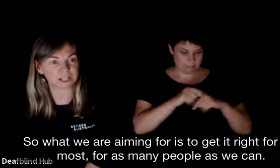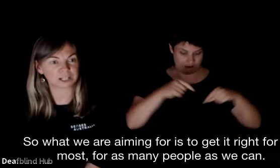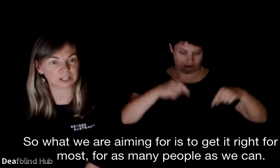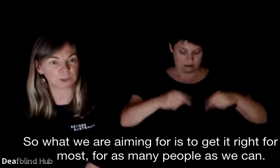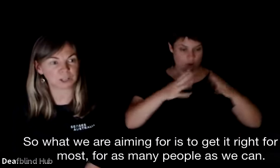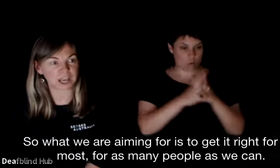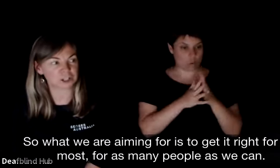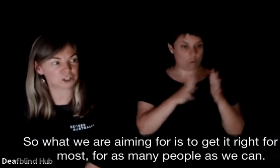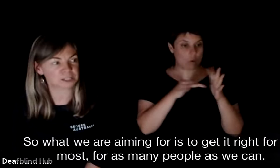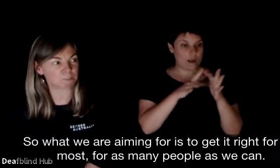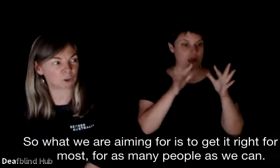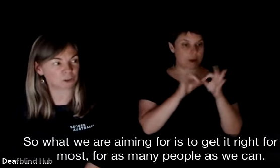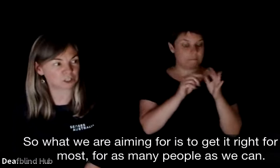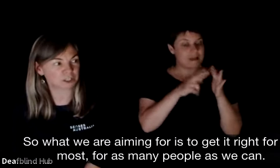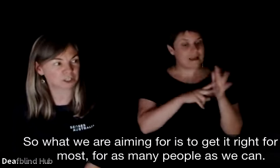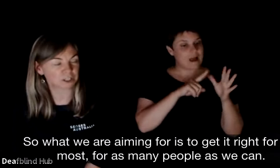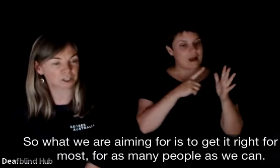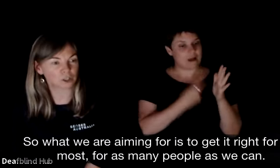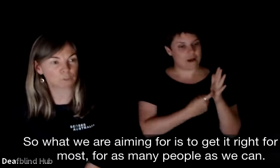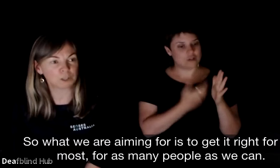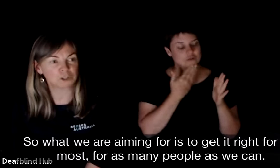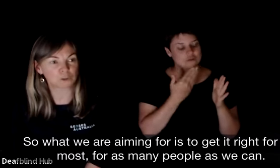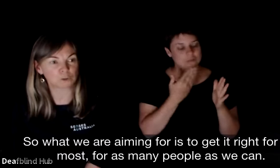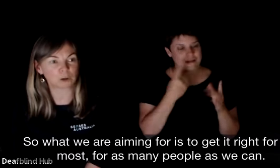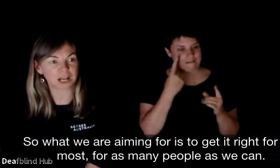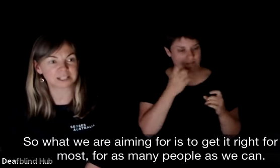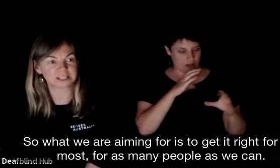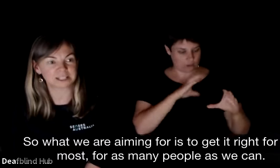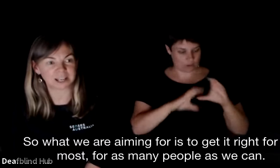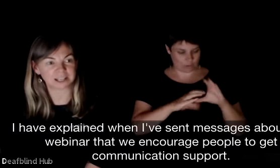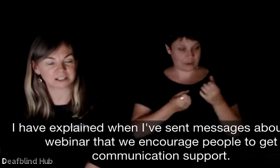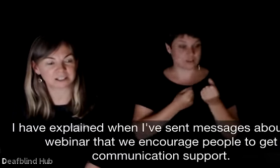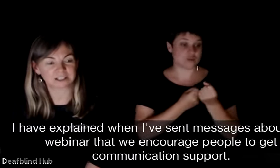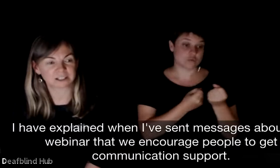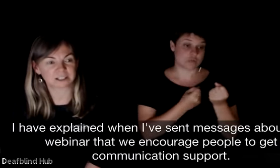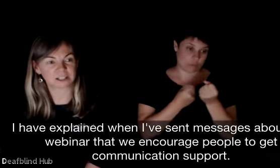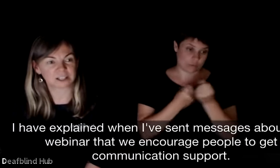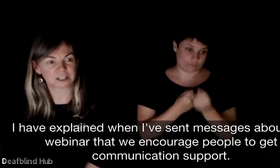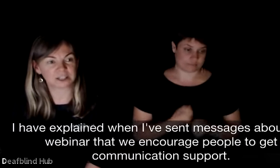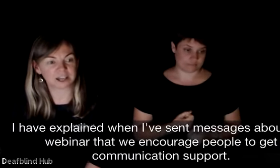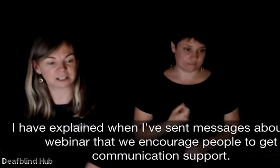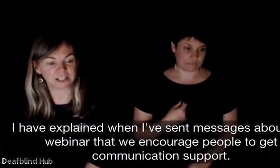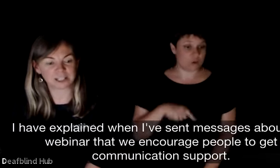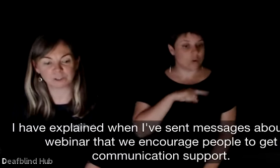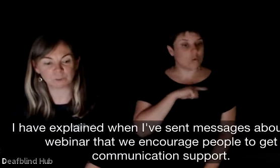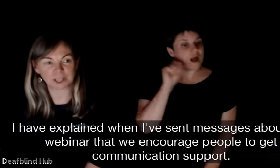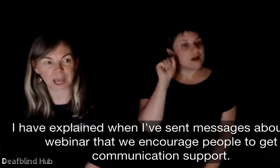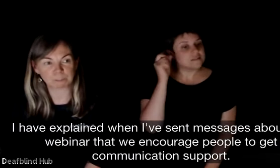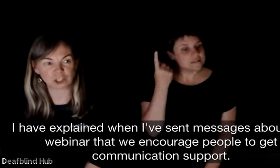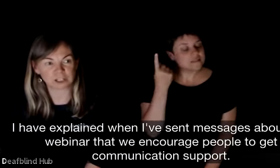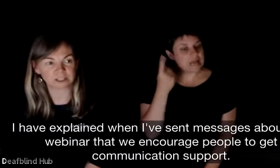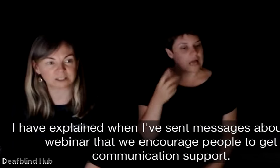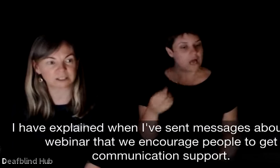people to get communication support. We do understand that even